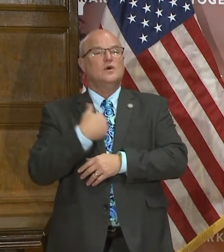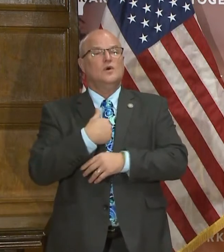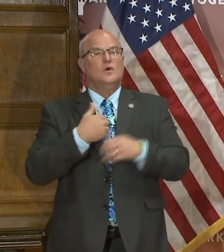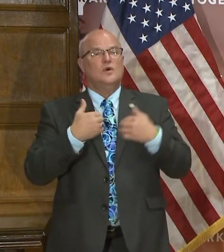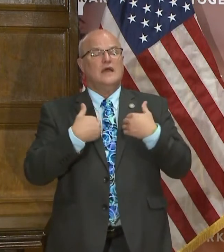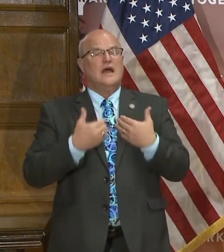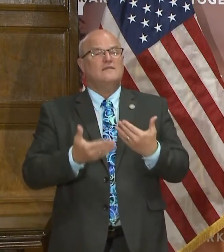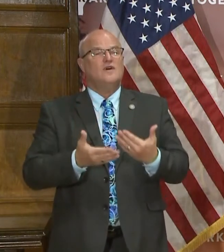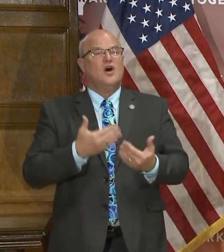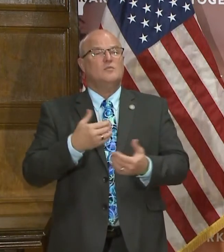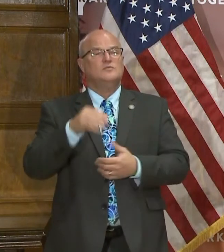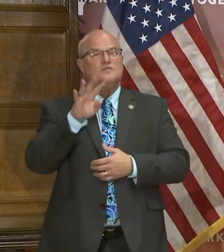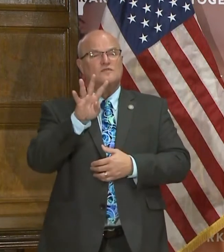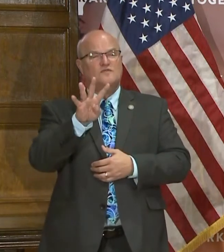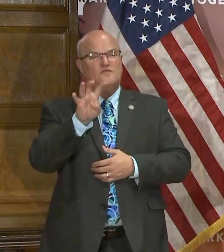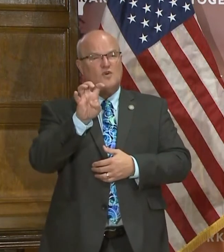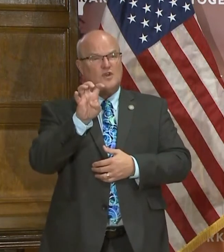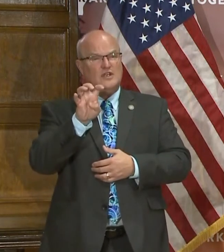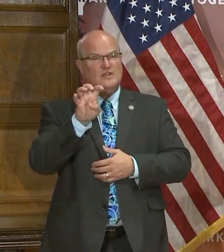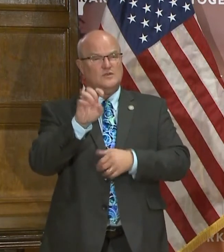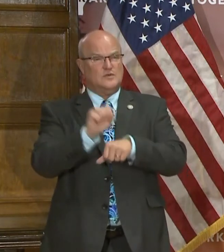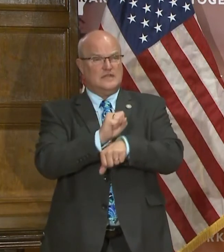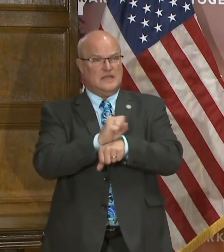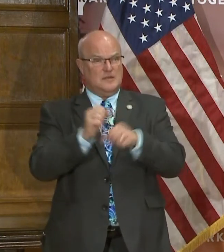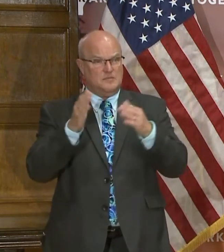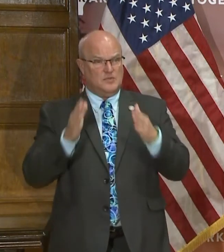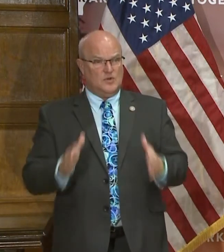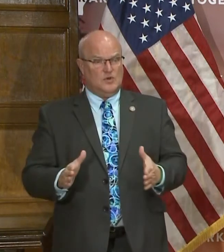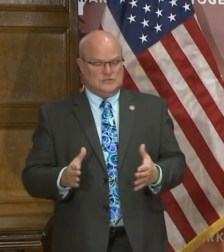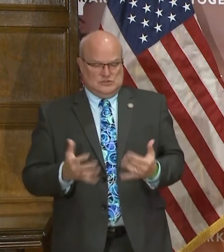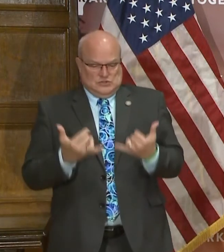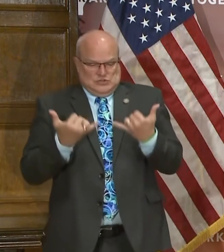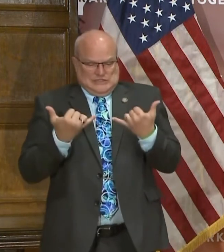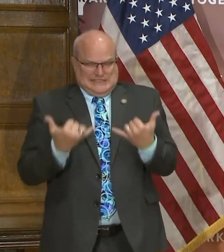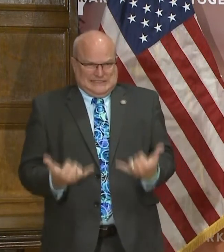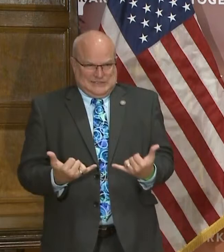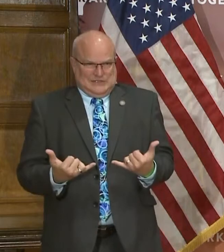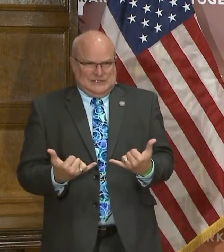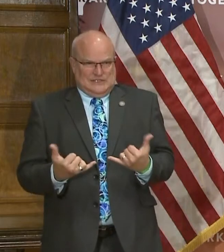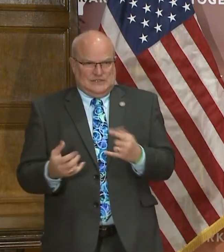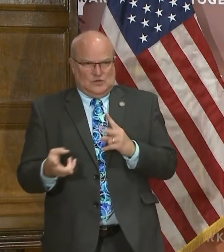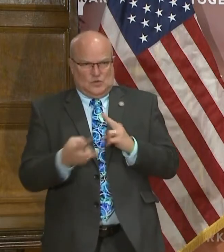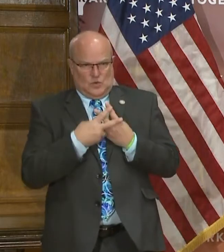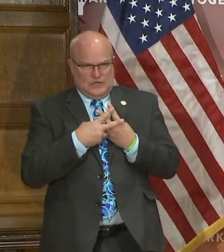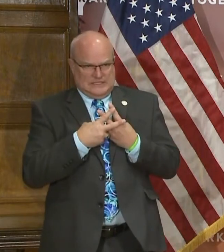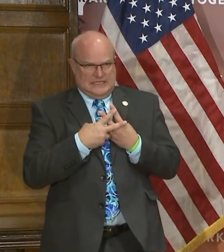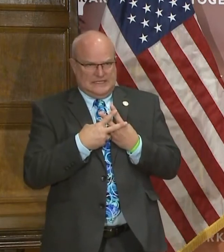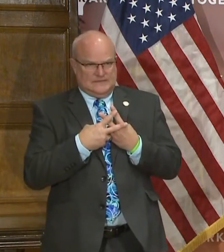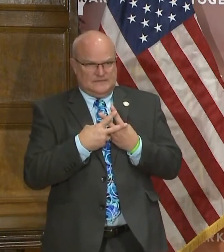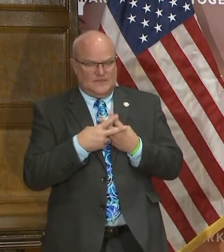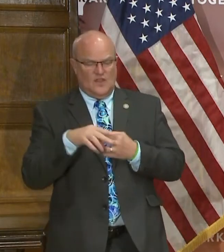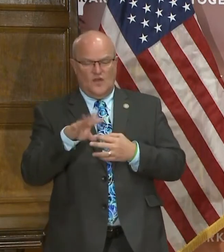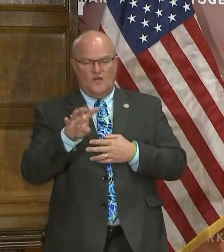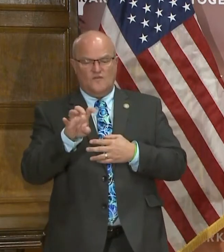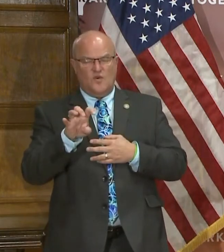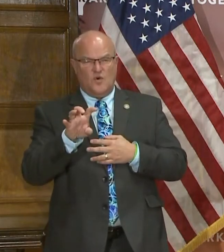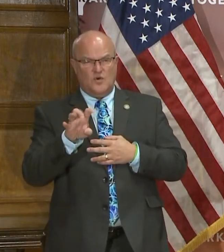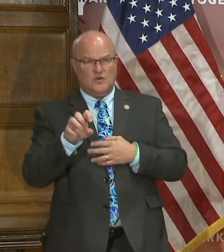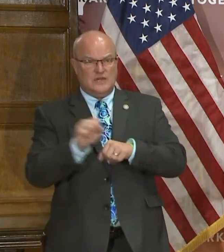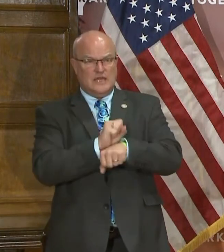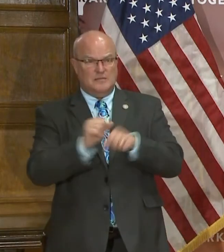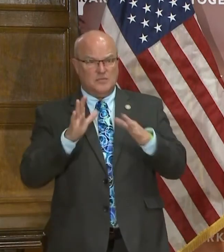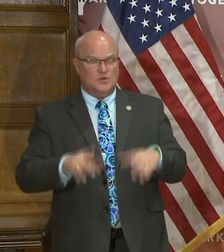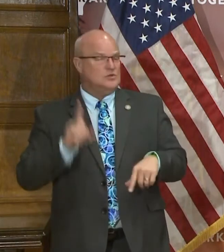have almost 400 employees who are currently under quarantine. So those are 400 employees who cannot